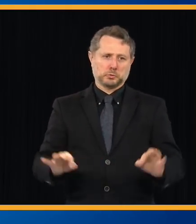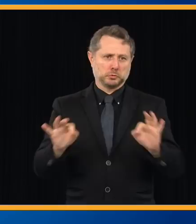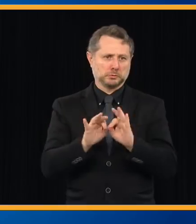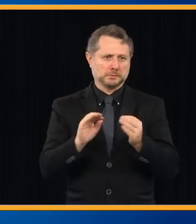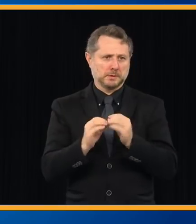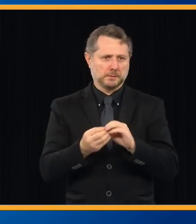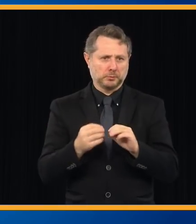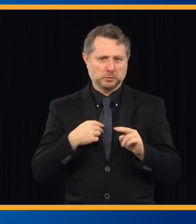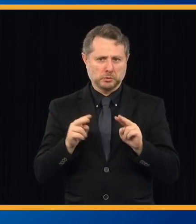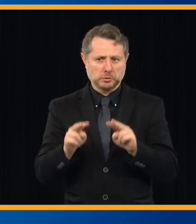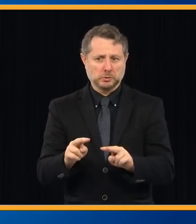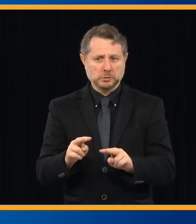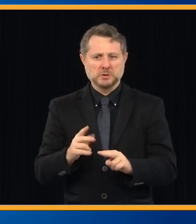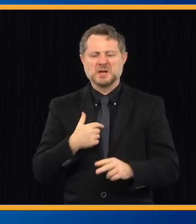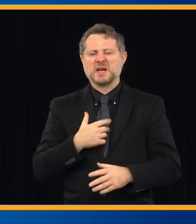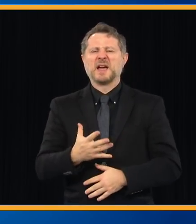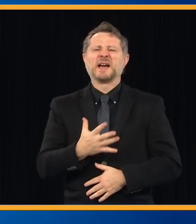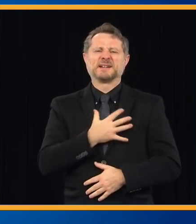and the most painful.